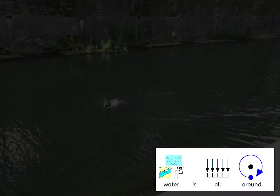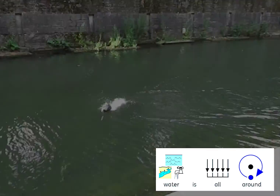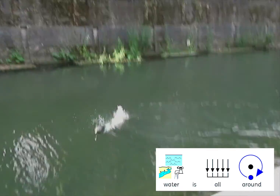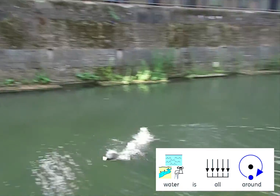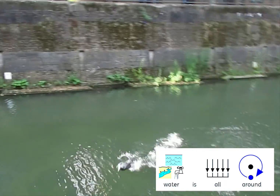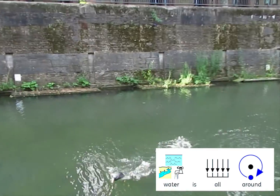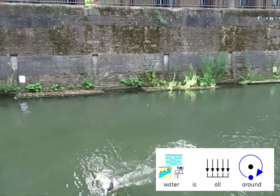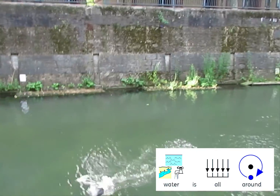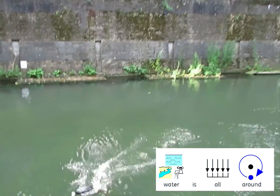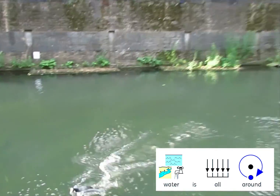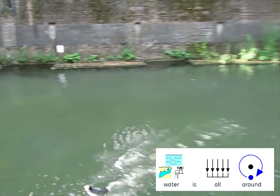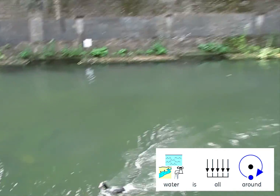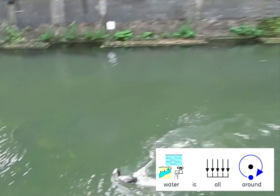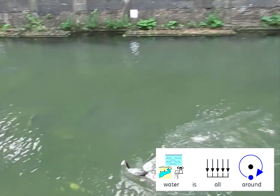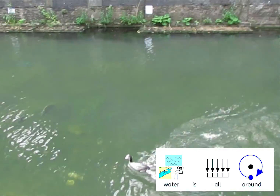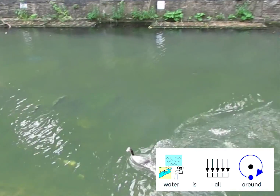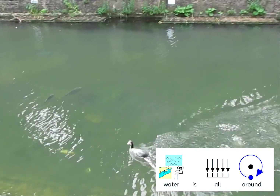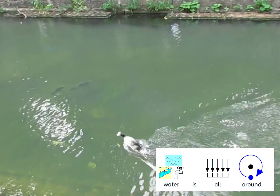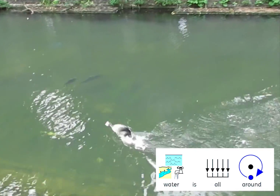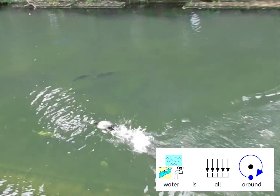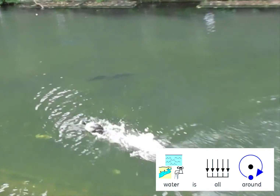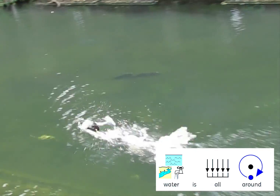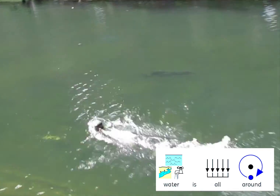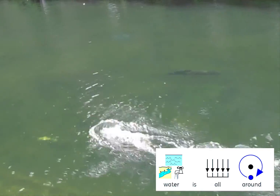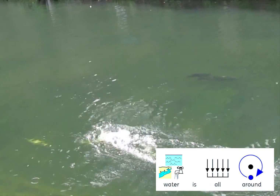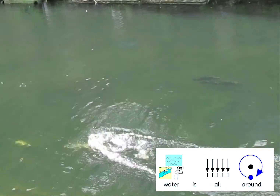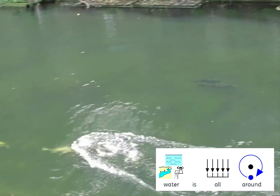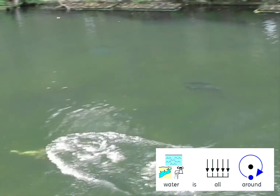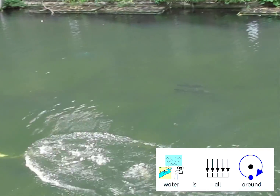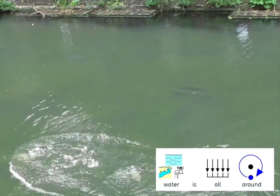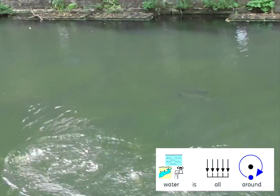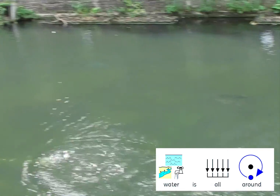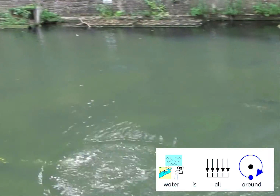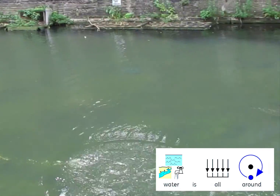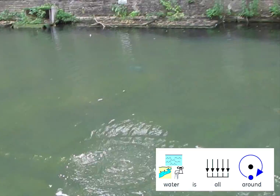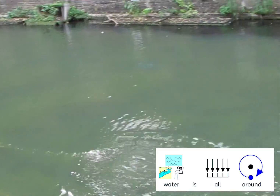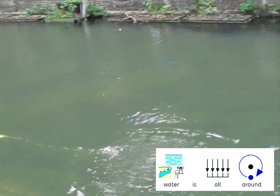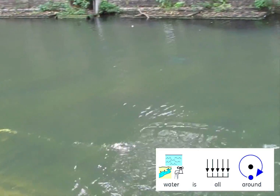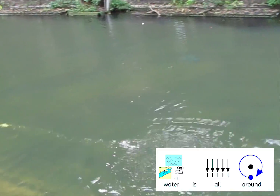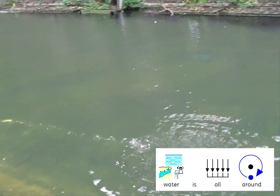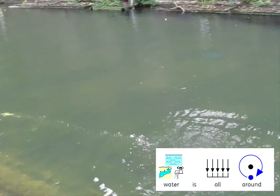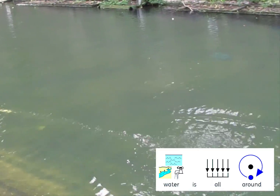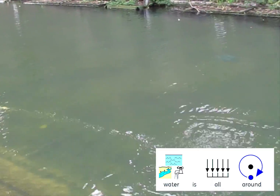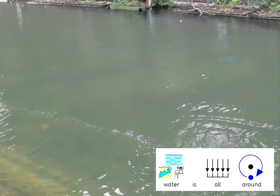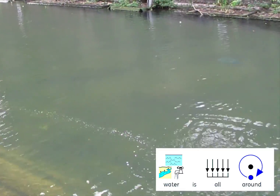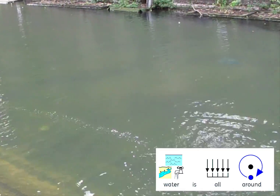Water is all around, we use it for many things.